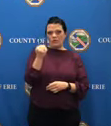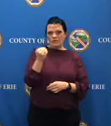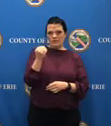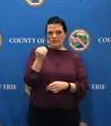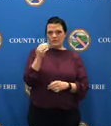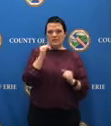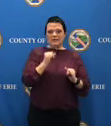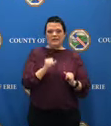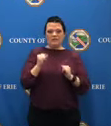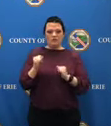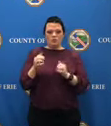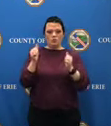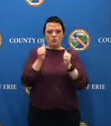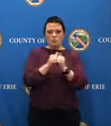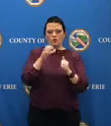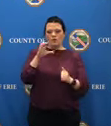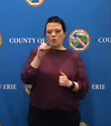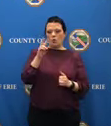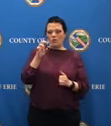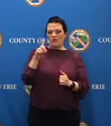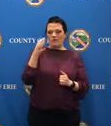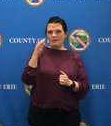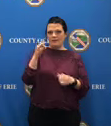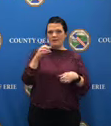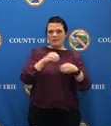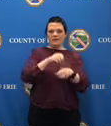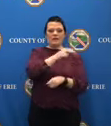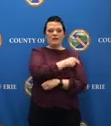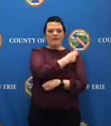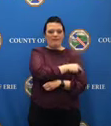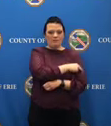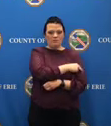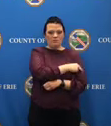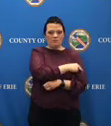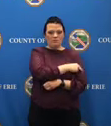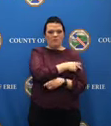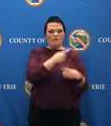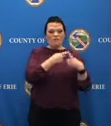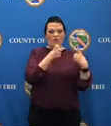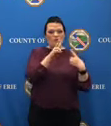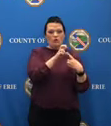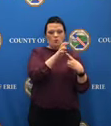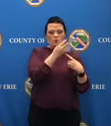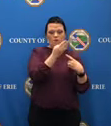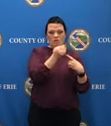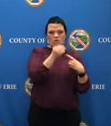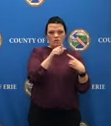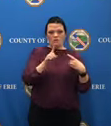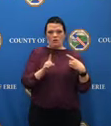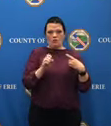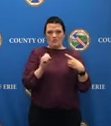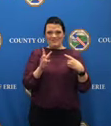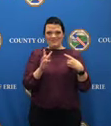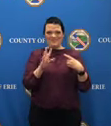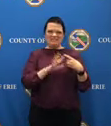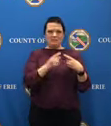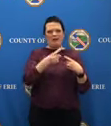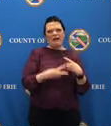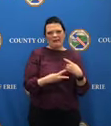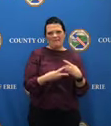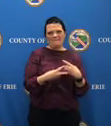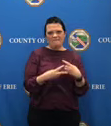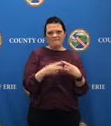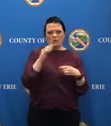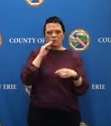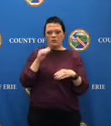214 individuals with COVID-19 who were hospitalized. Of those, 106, about half, were admitted to